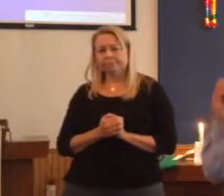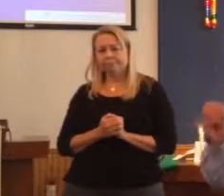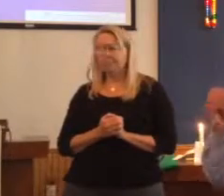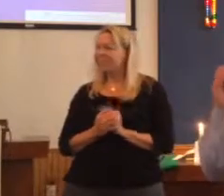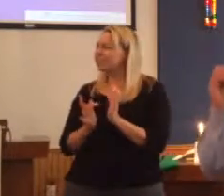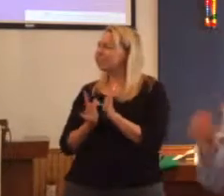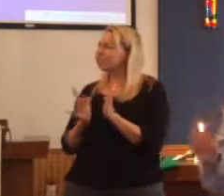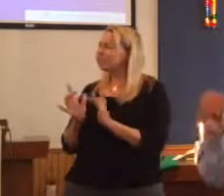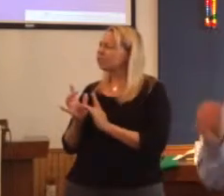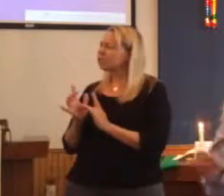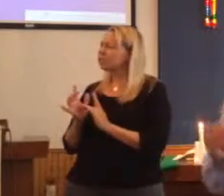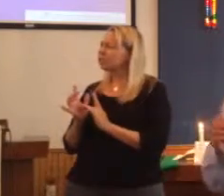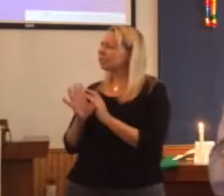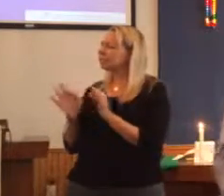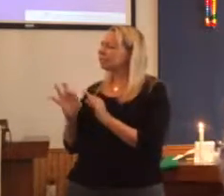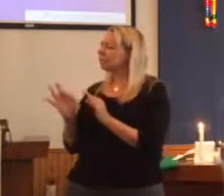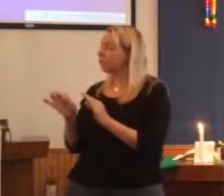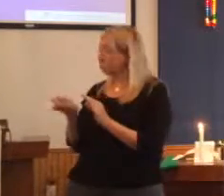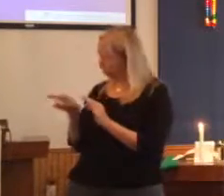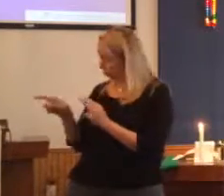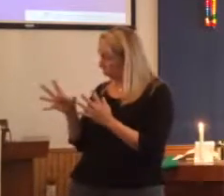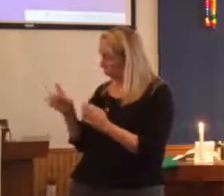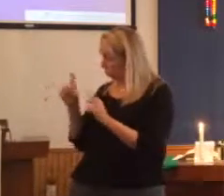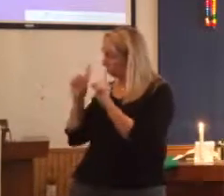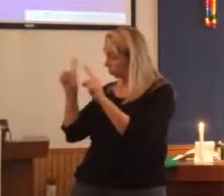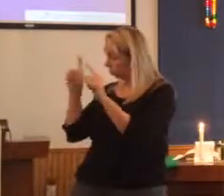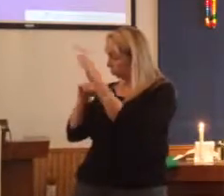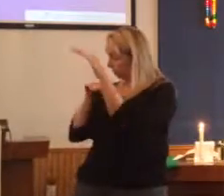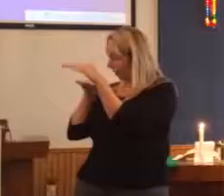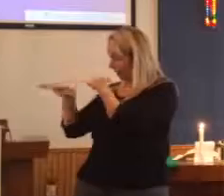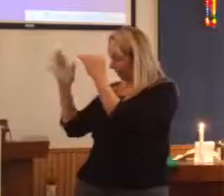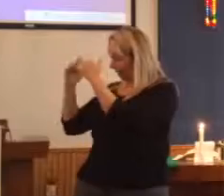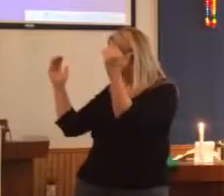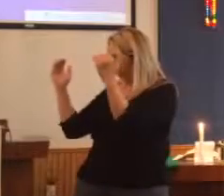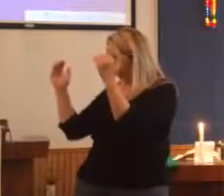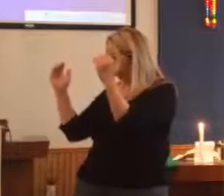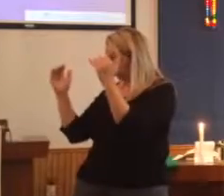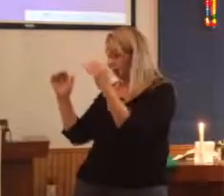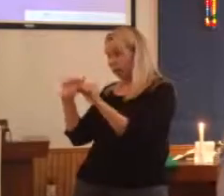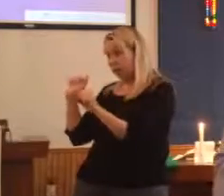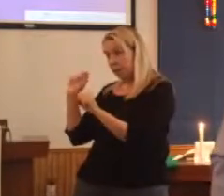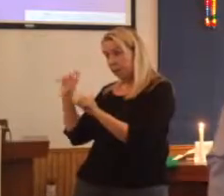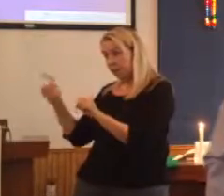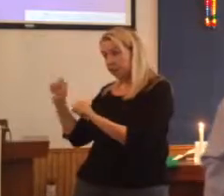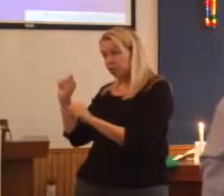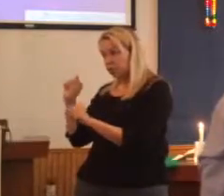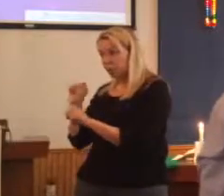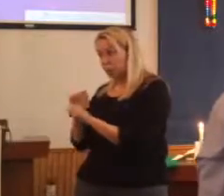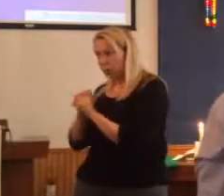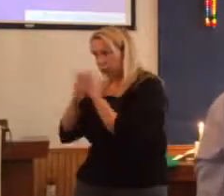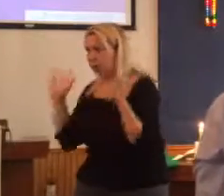He didn't say that in order to get into heaven, you must work very hard at accomplishing nothing.